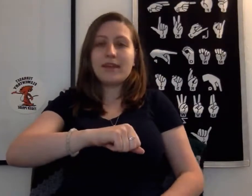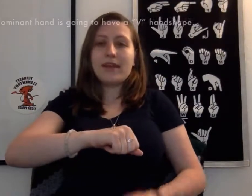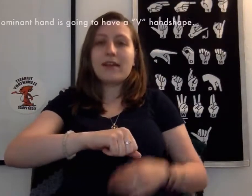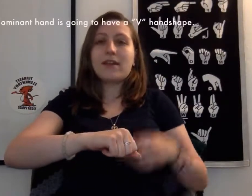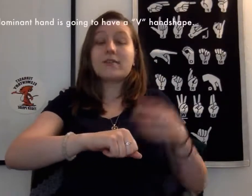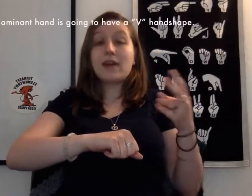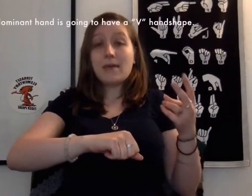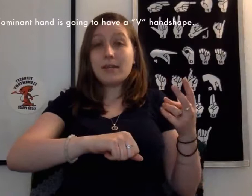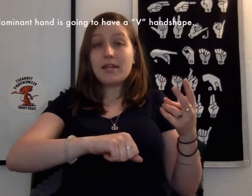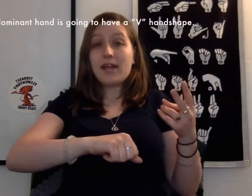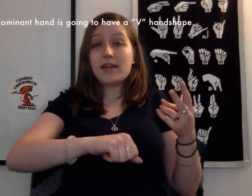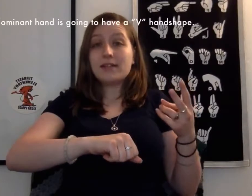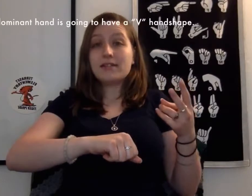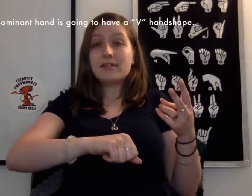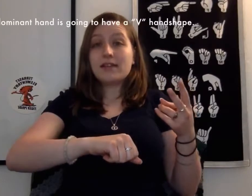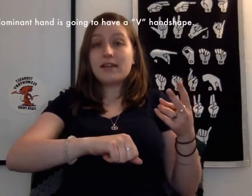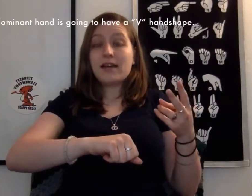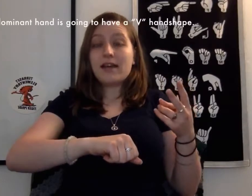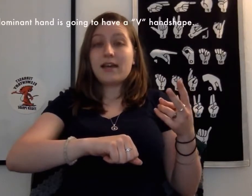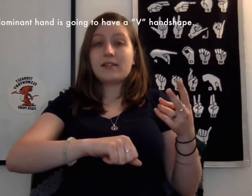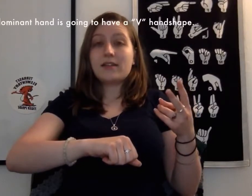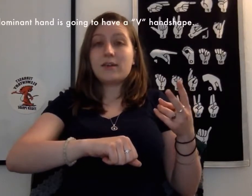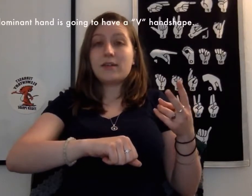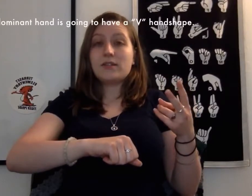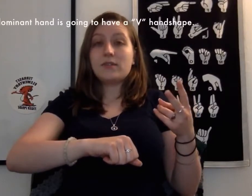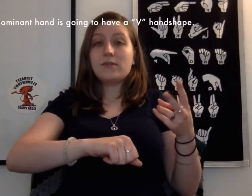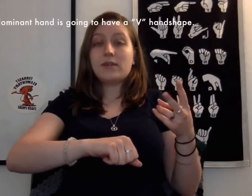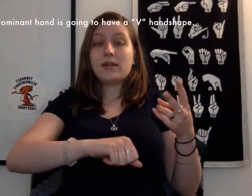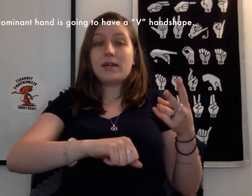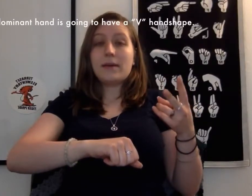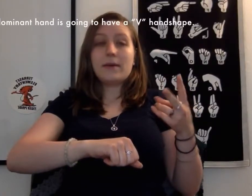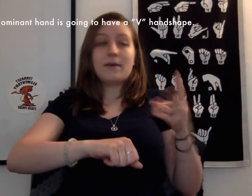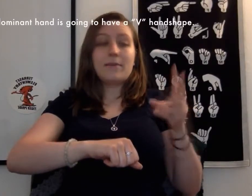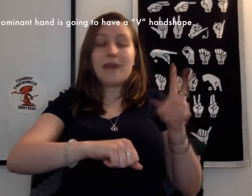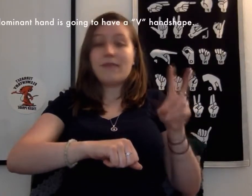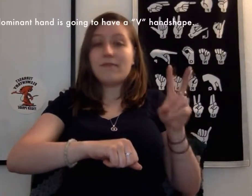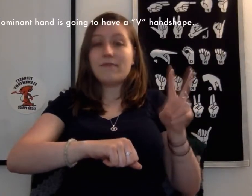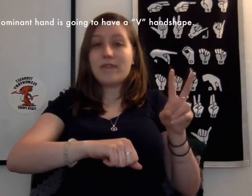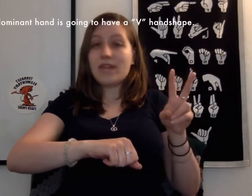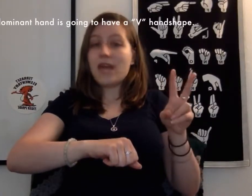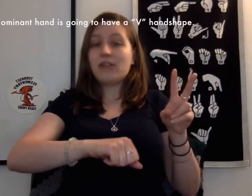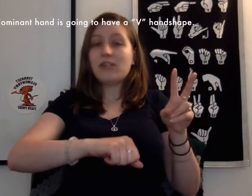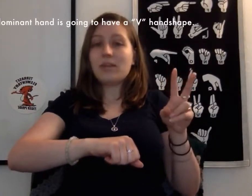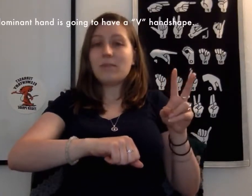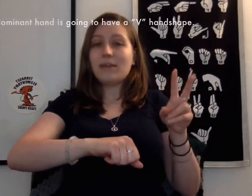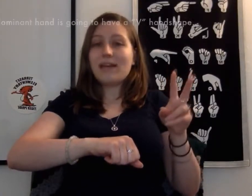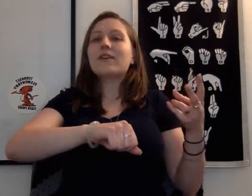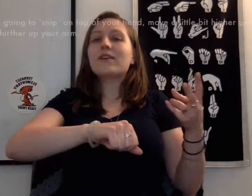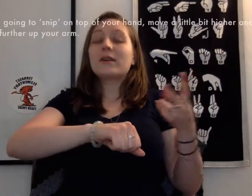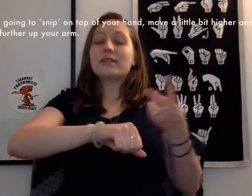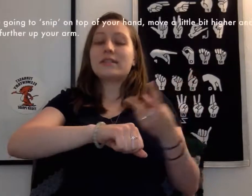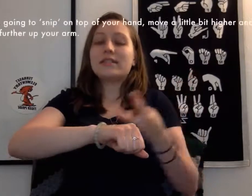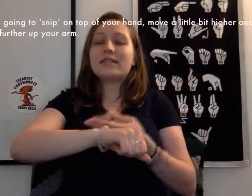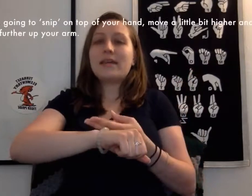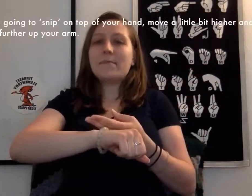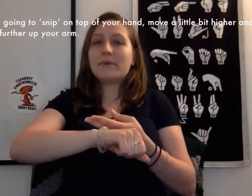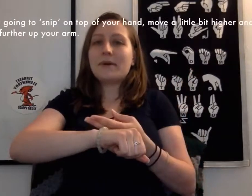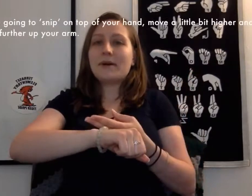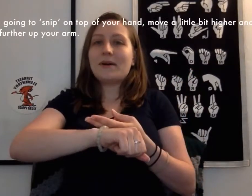Your dominant hand is going to have a V hand shape. You're going to snip on top